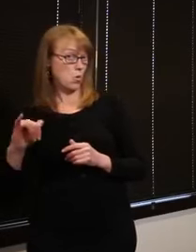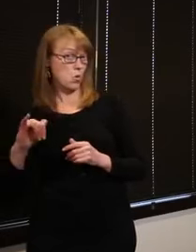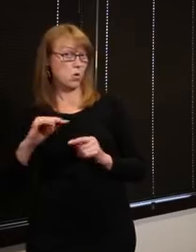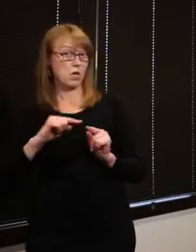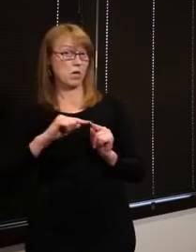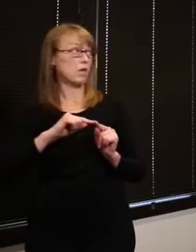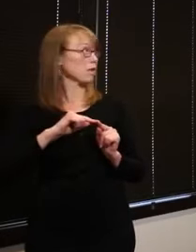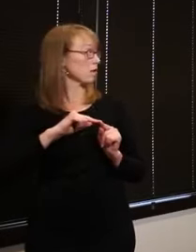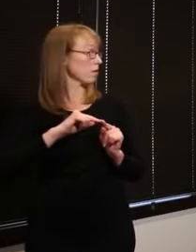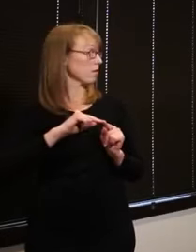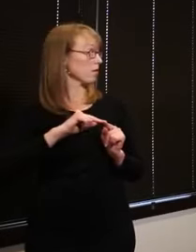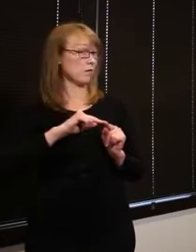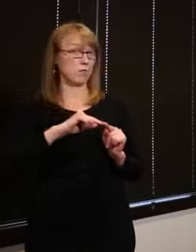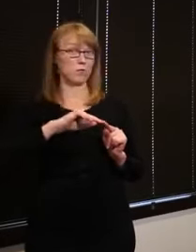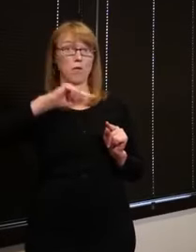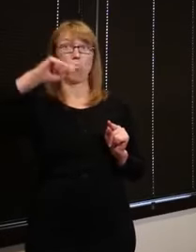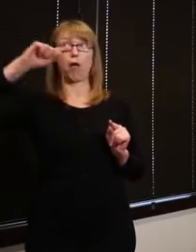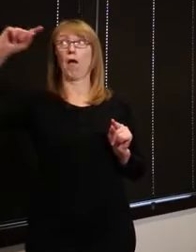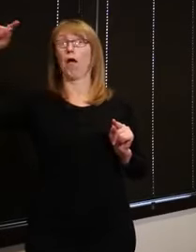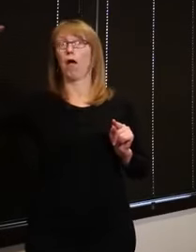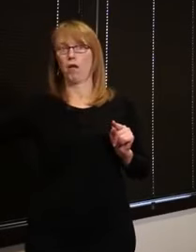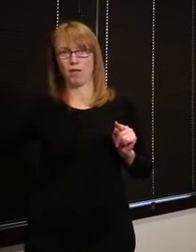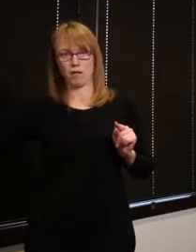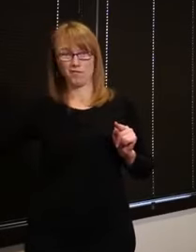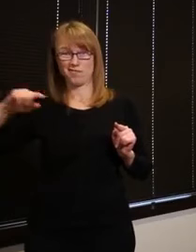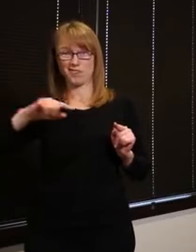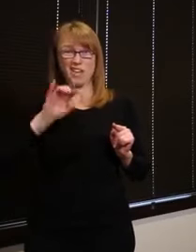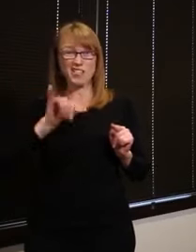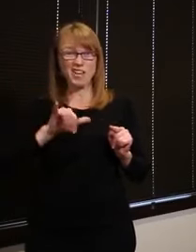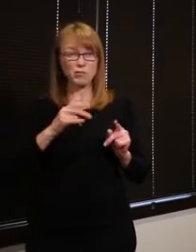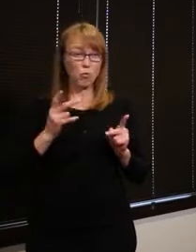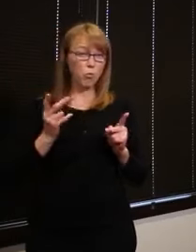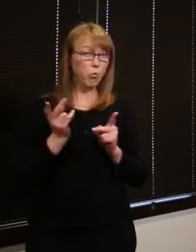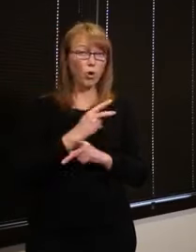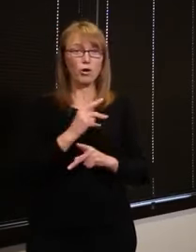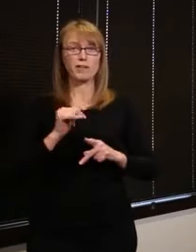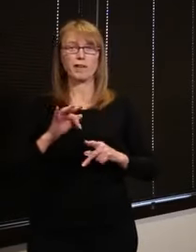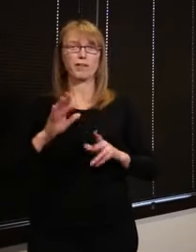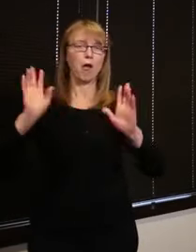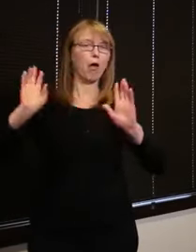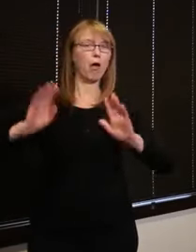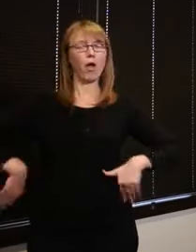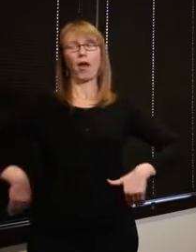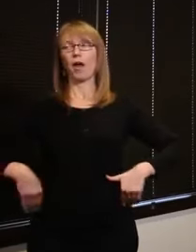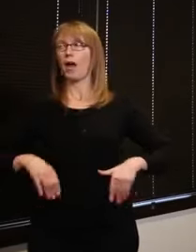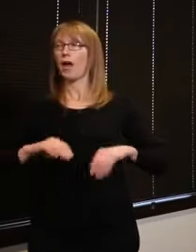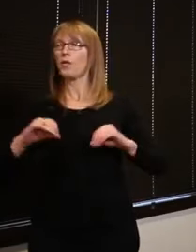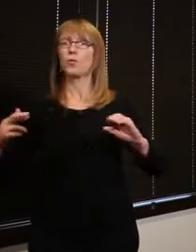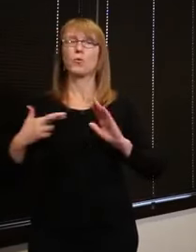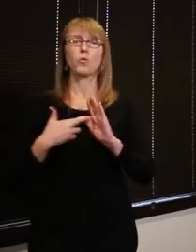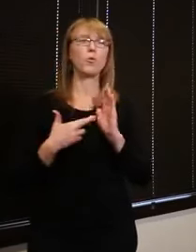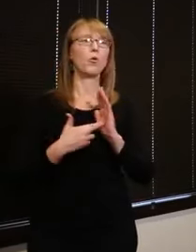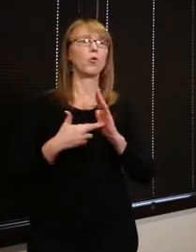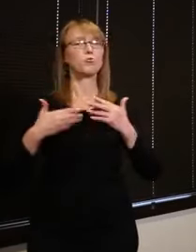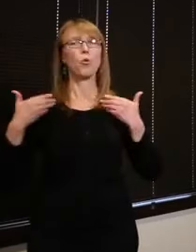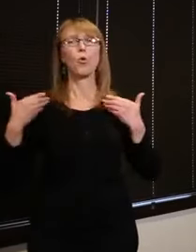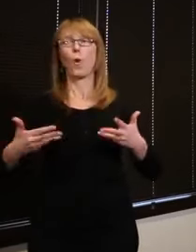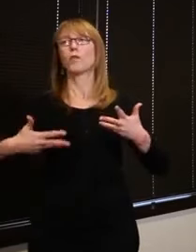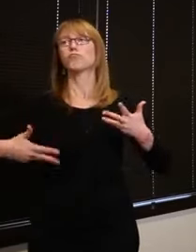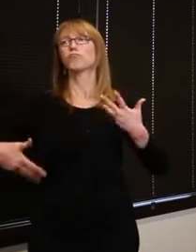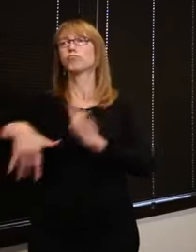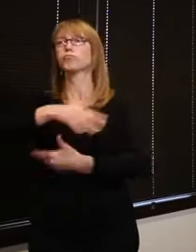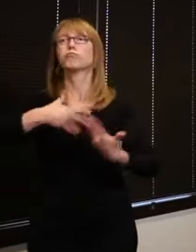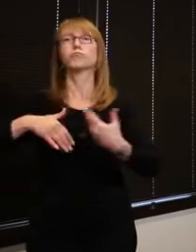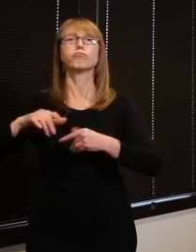scenario. So that's if we didn't practice any social distancing, and if things had really gone wrong, that's what we would